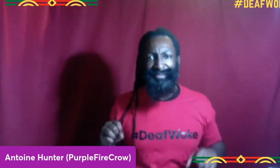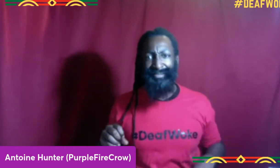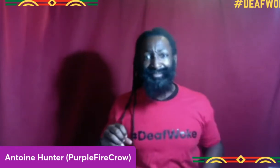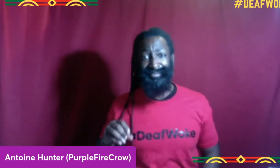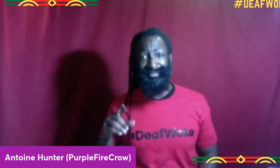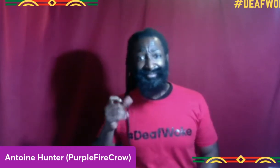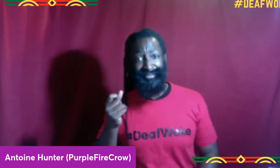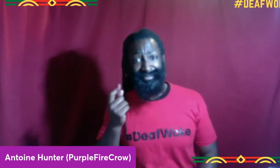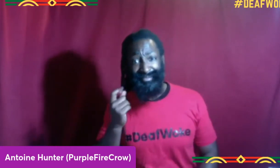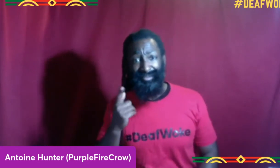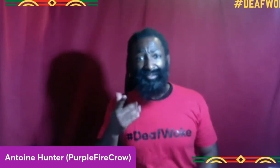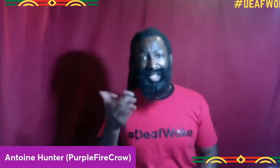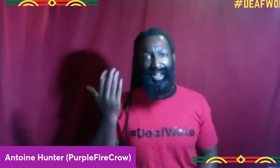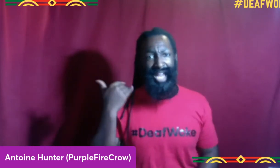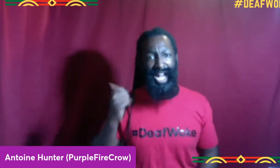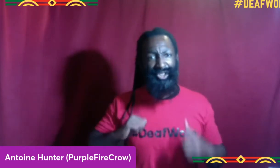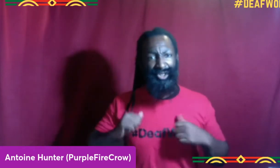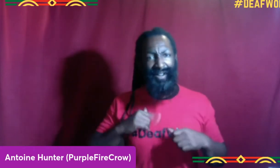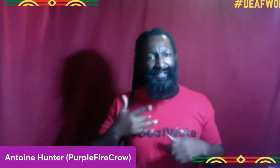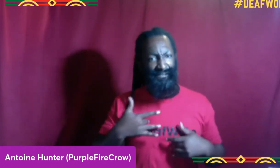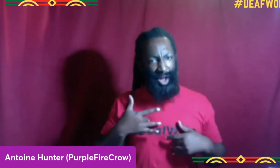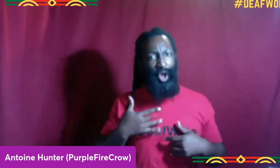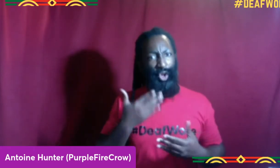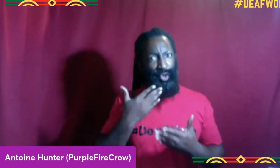No, it's that push and pull.